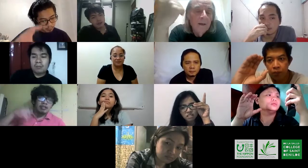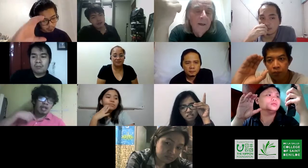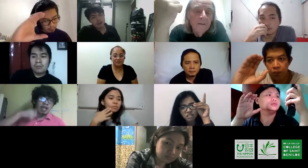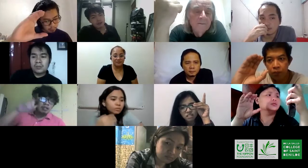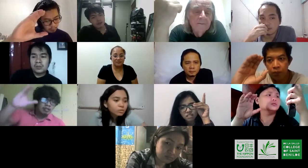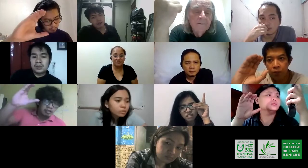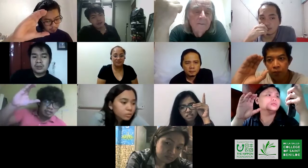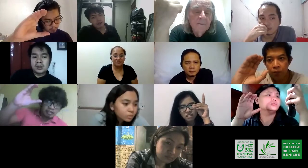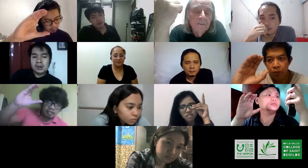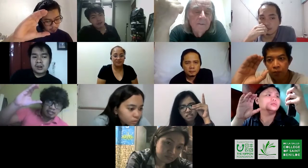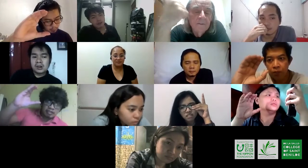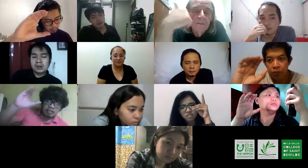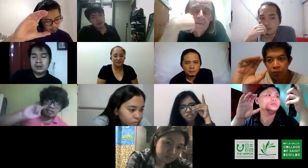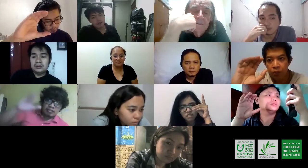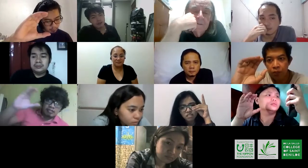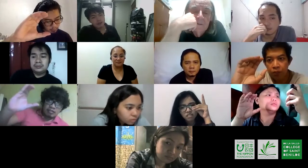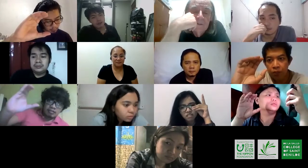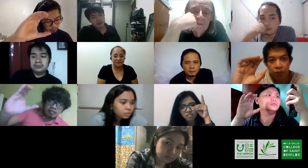Okay.